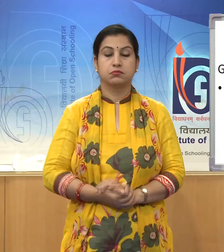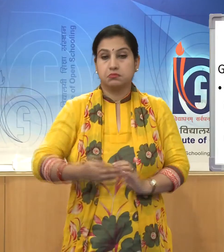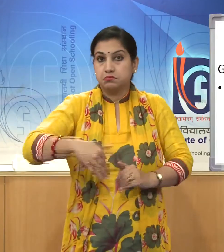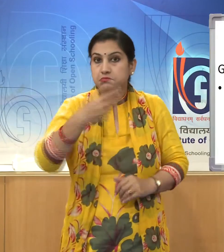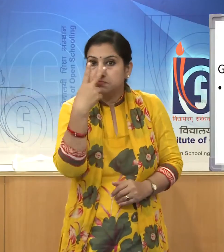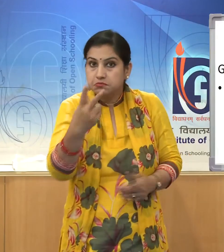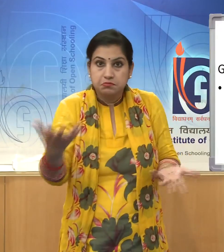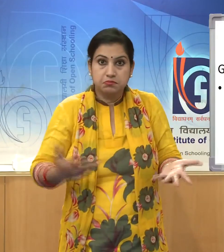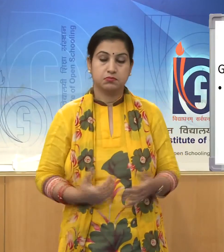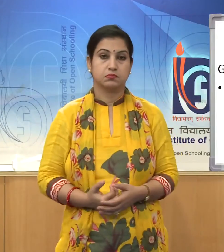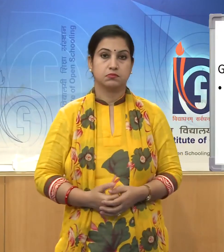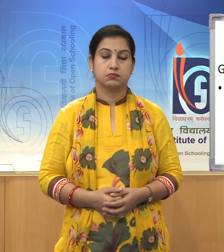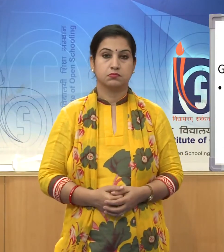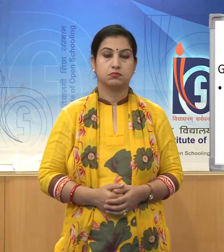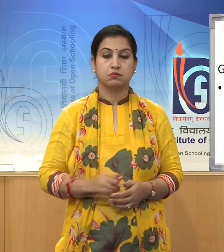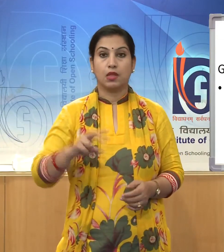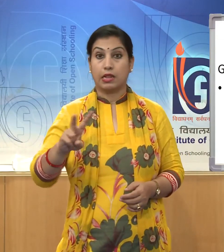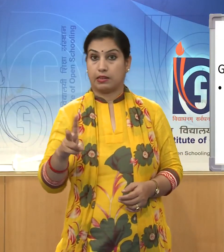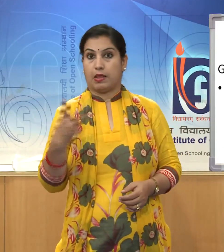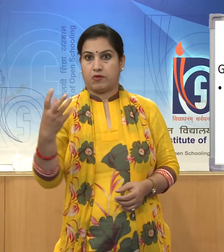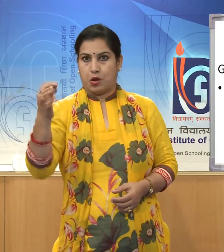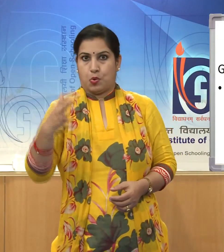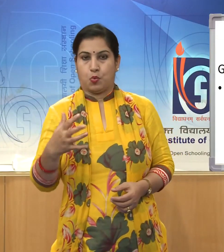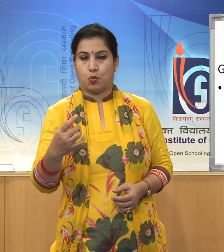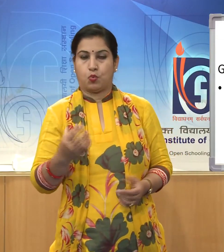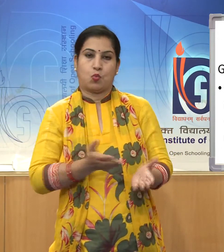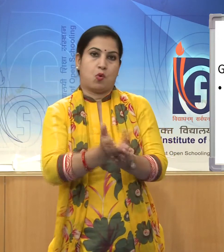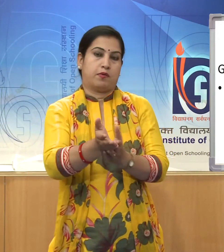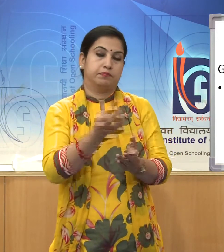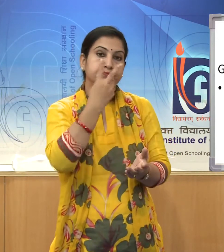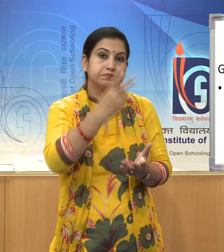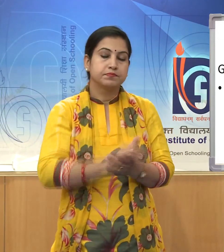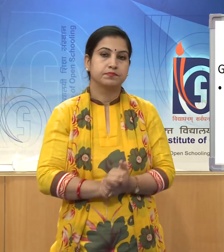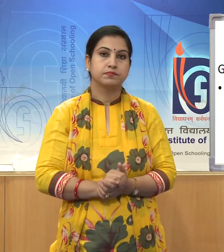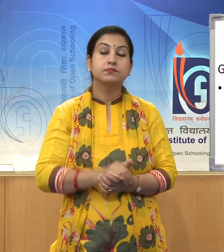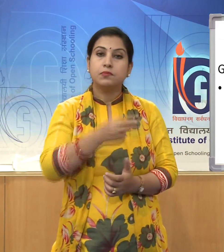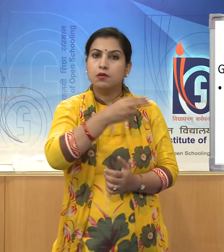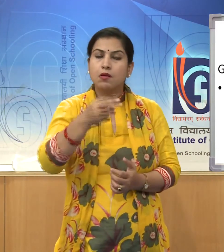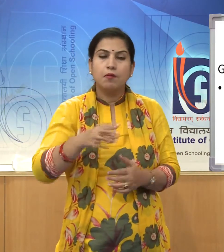Let us see now a different kind of style, which is known as